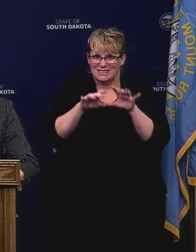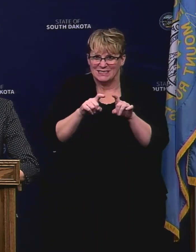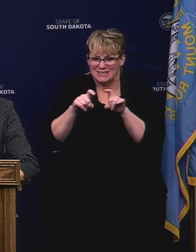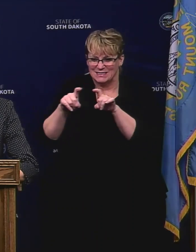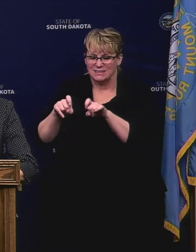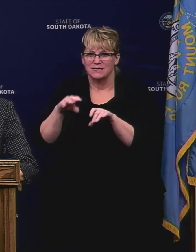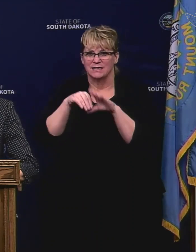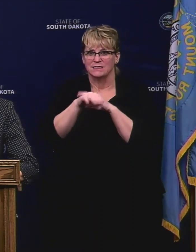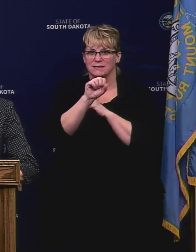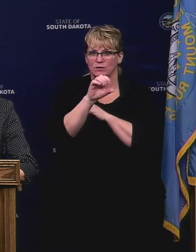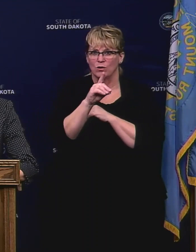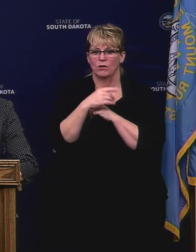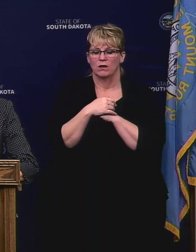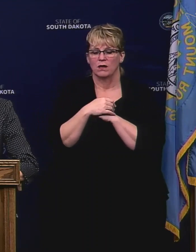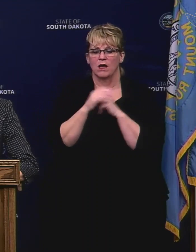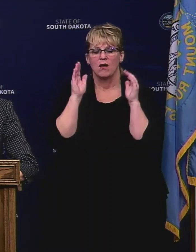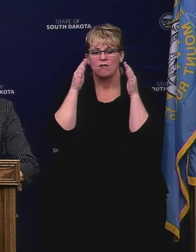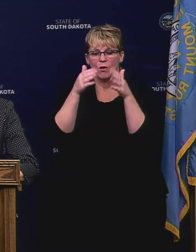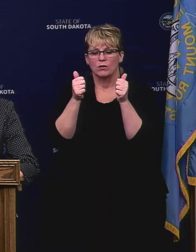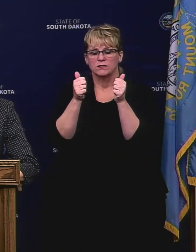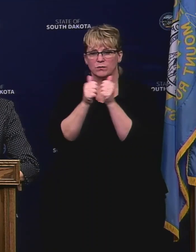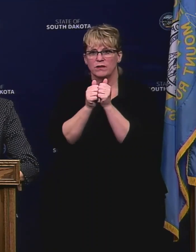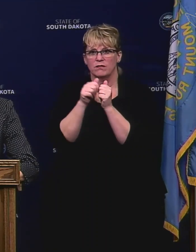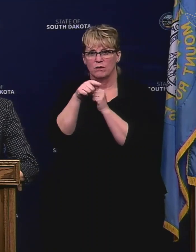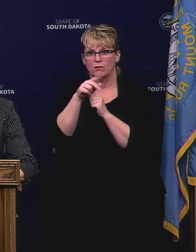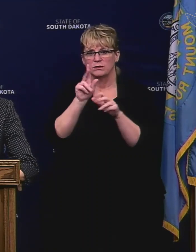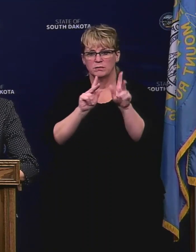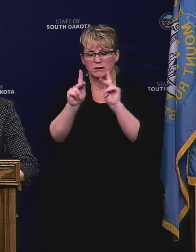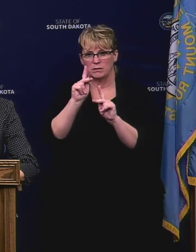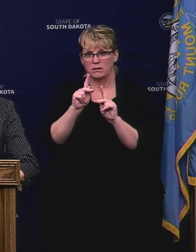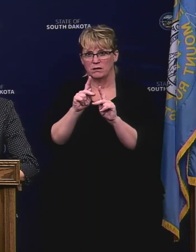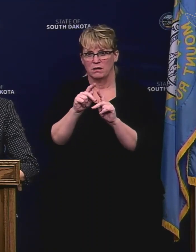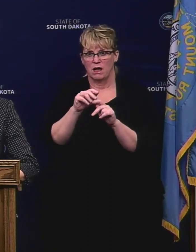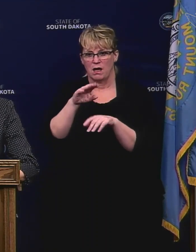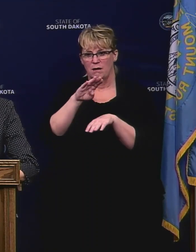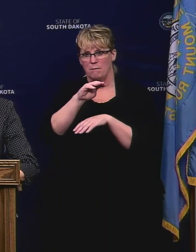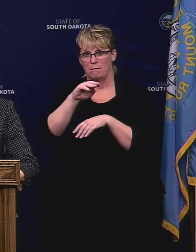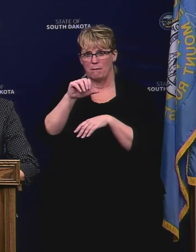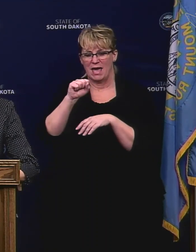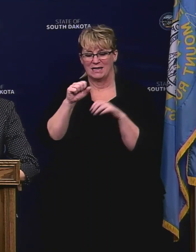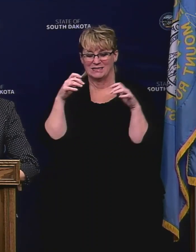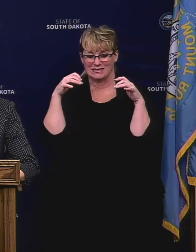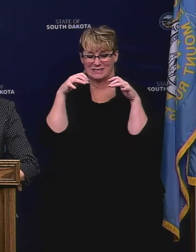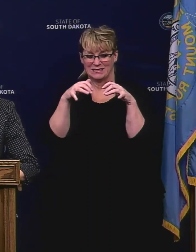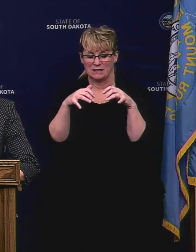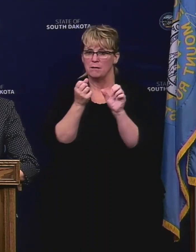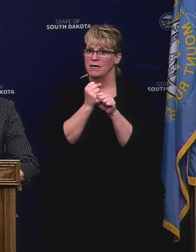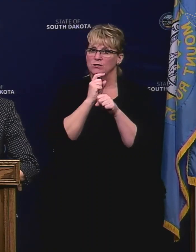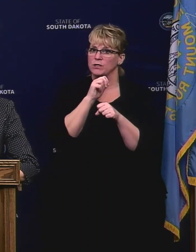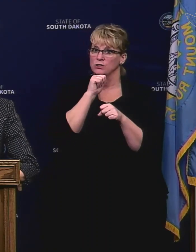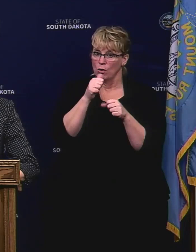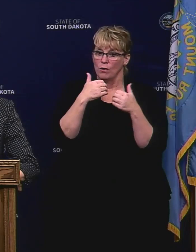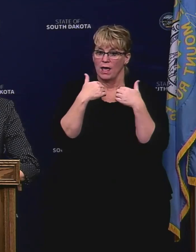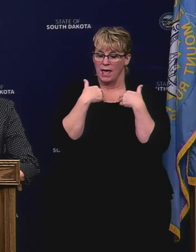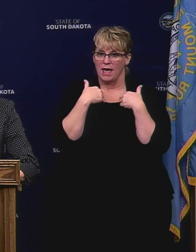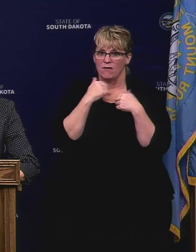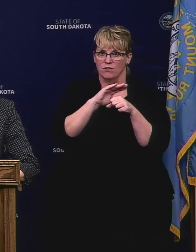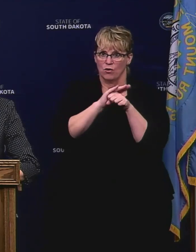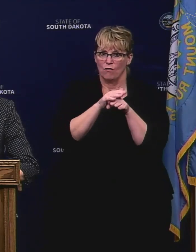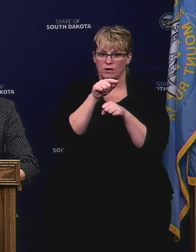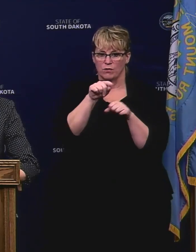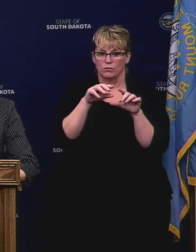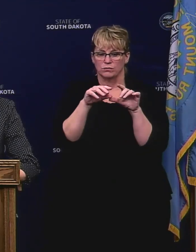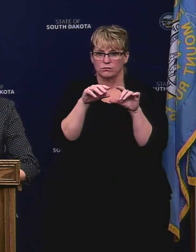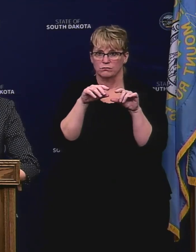focusing on those vulnerable people on a mass testing level so that we can ensure that we don't have COVID in those